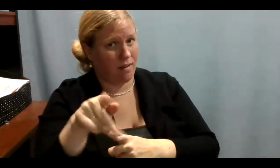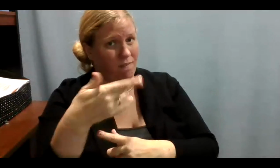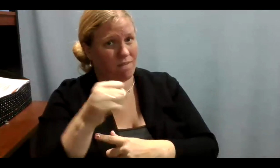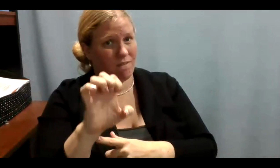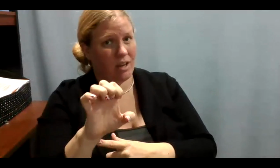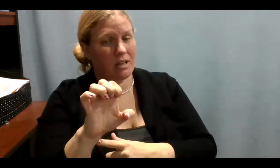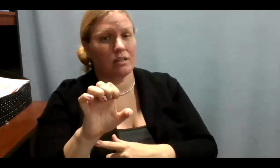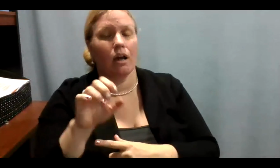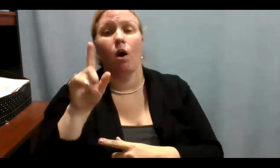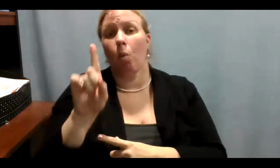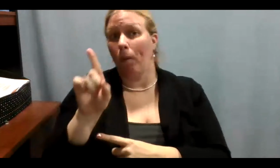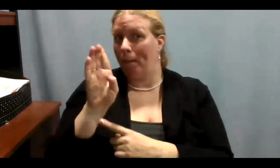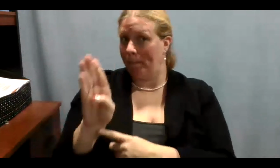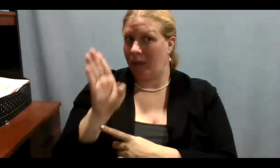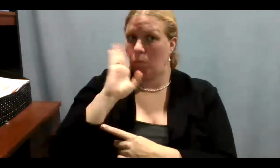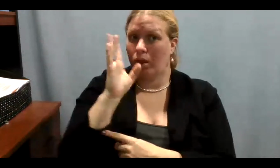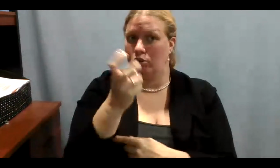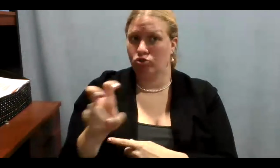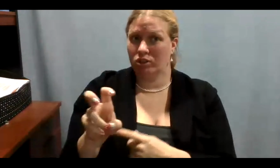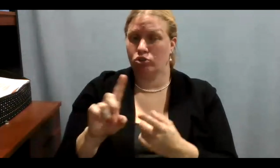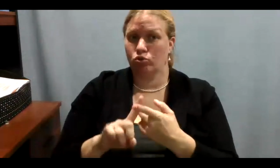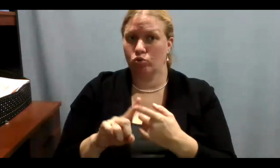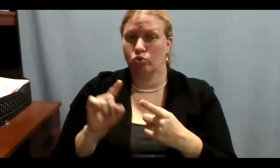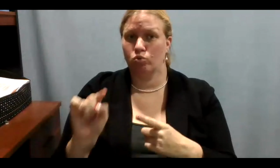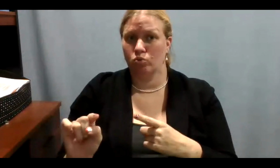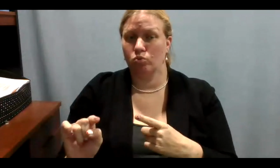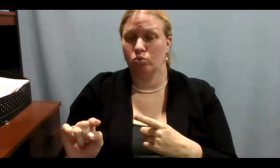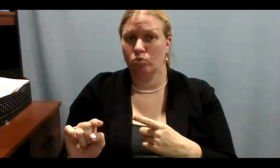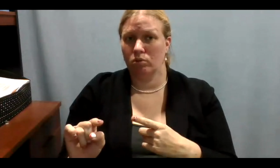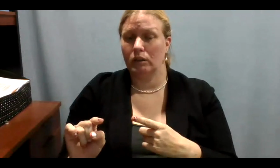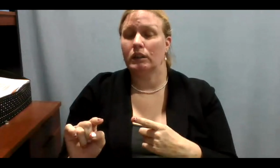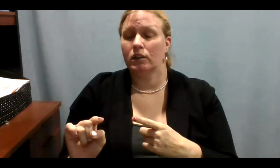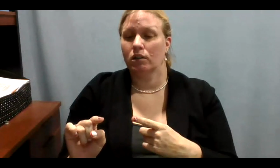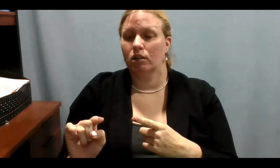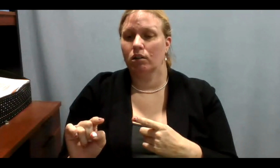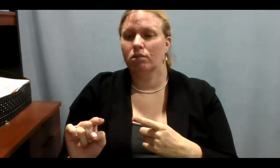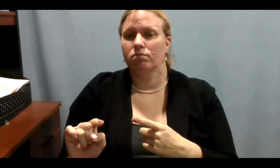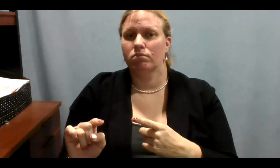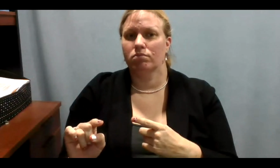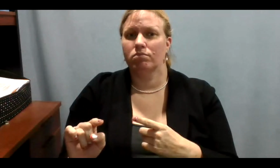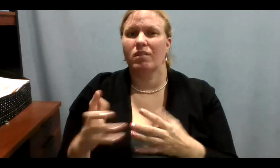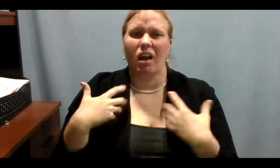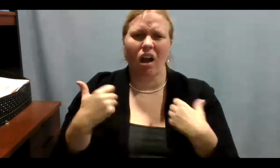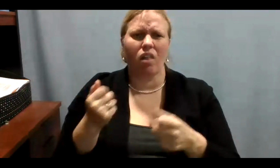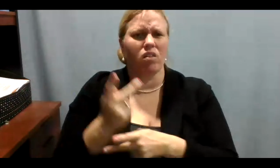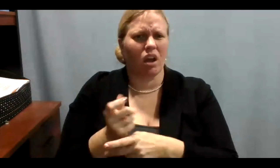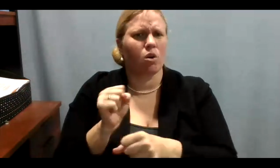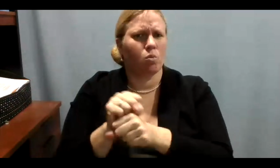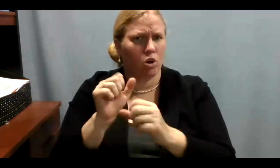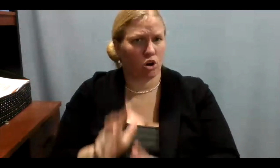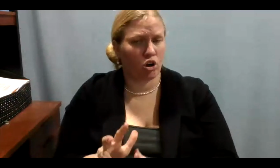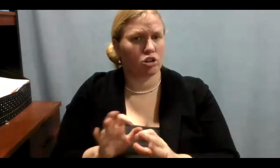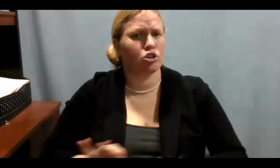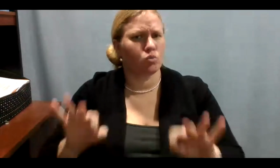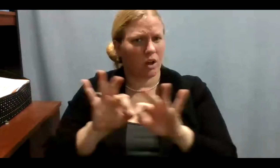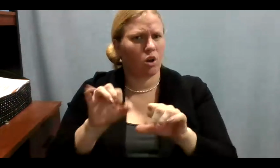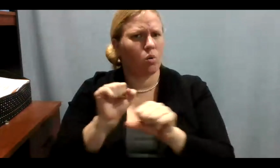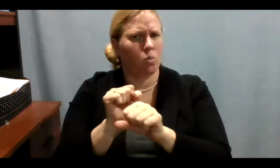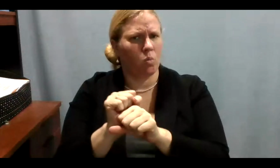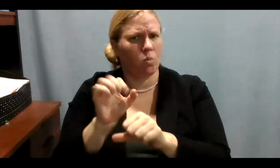1b we'll transition through that process but we will continue with health care workers critical workforce um